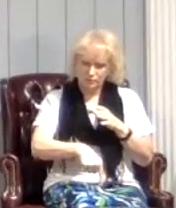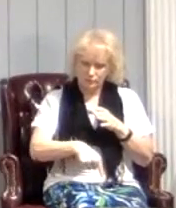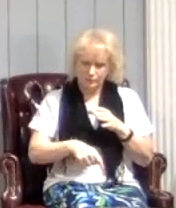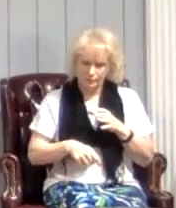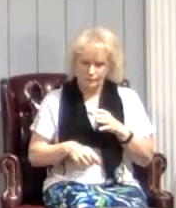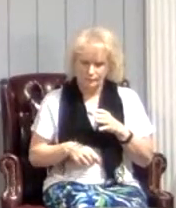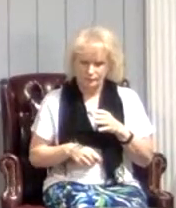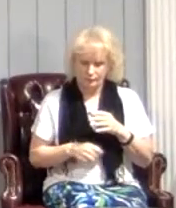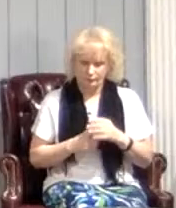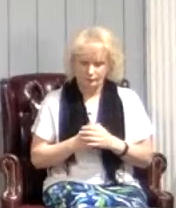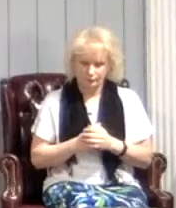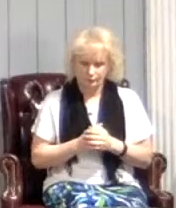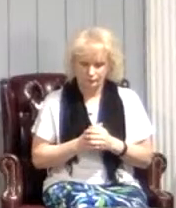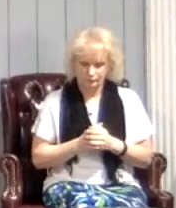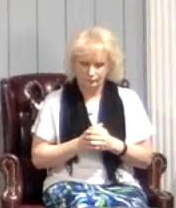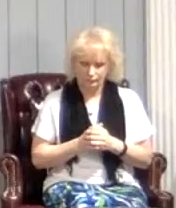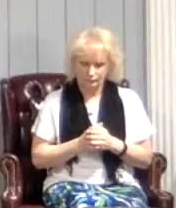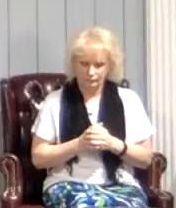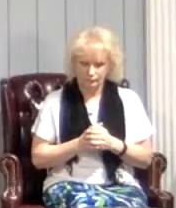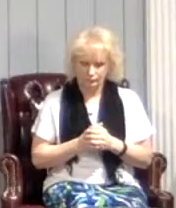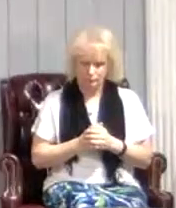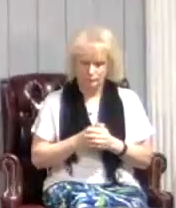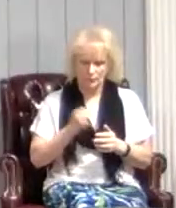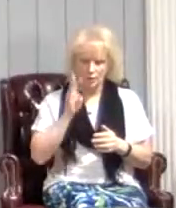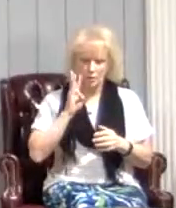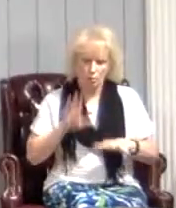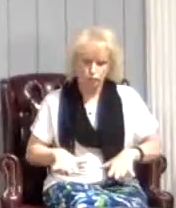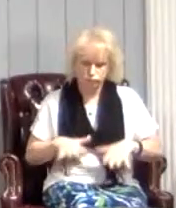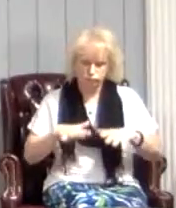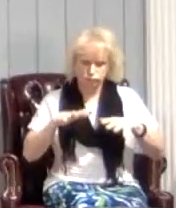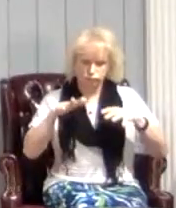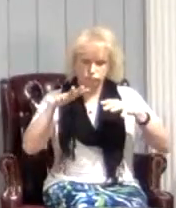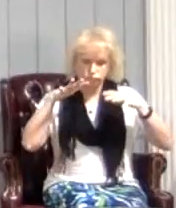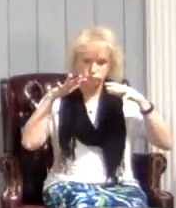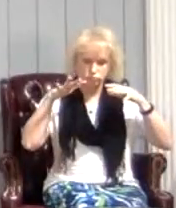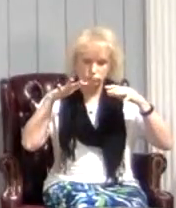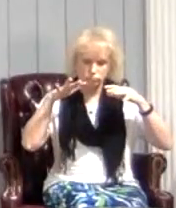The flood waters are flowing, and at least